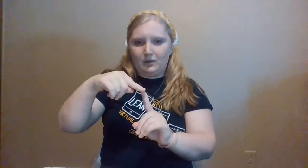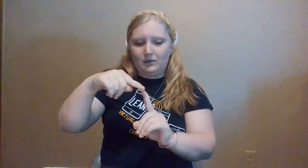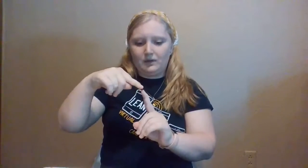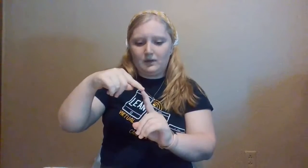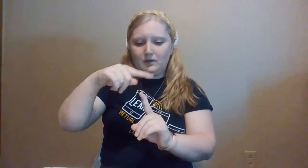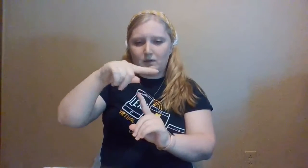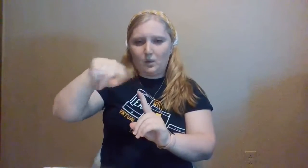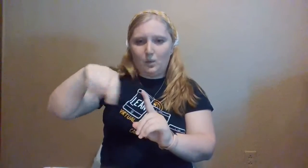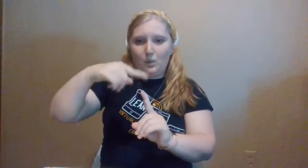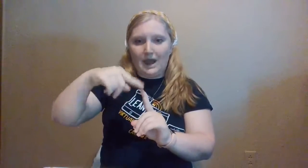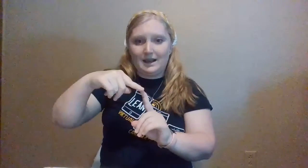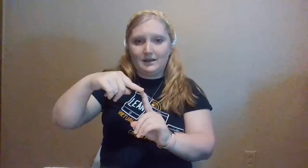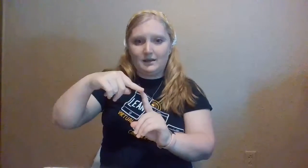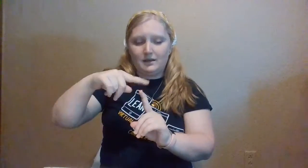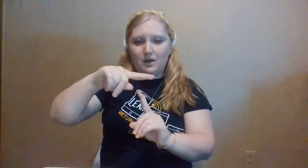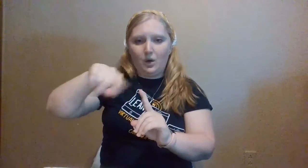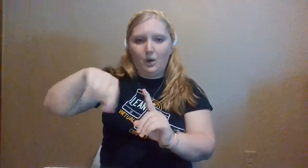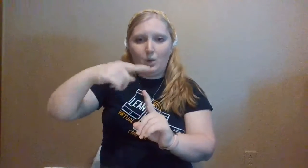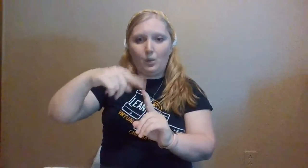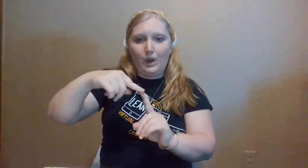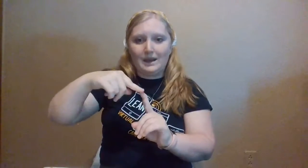around. So when.